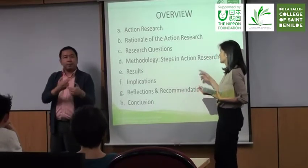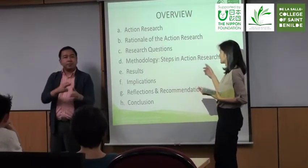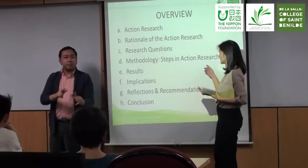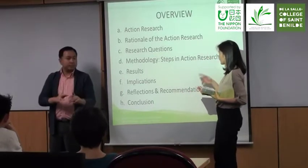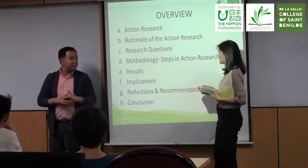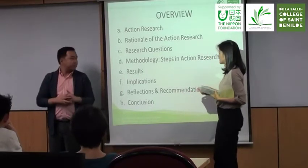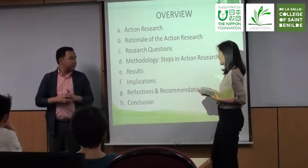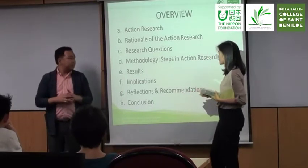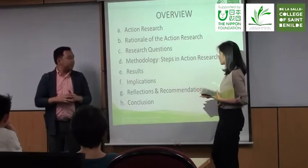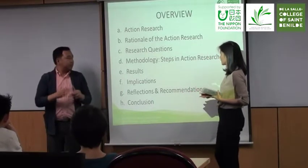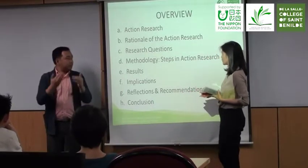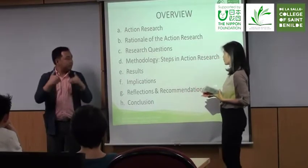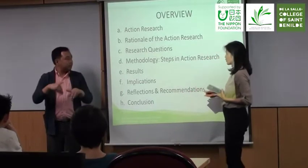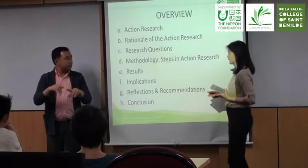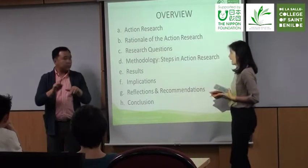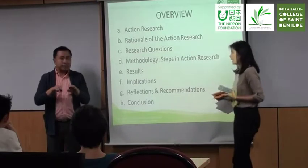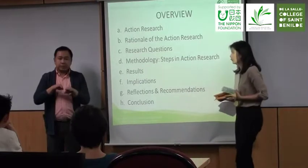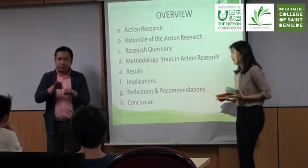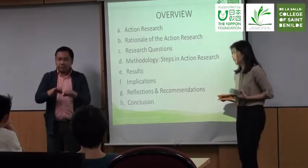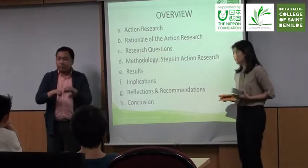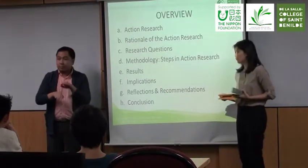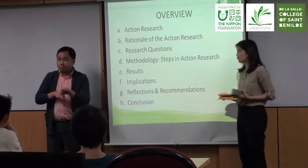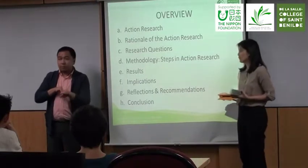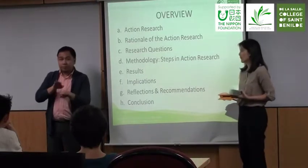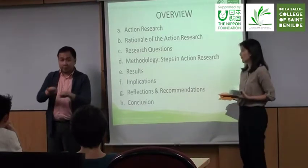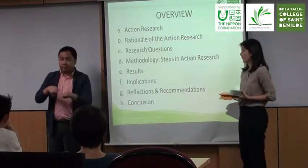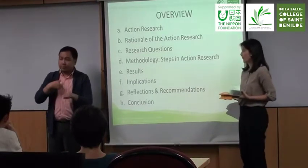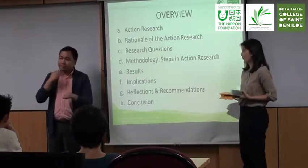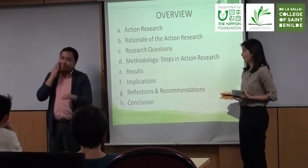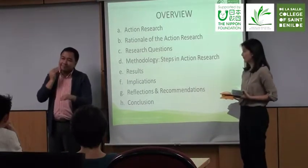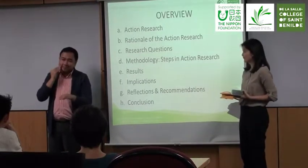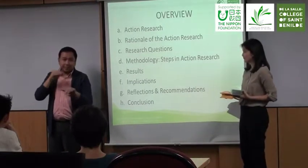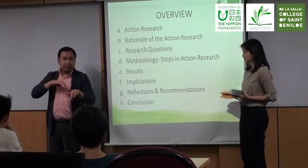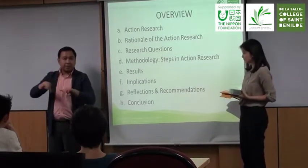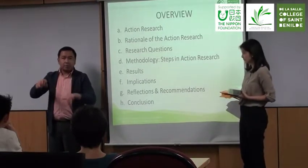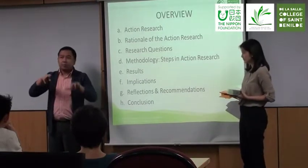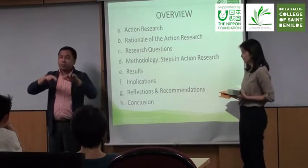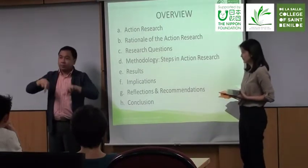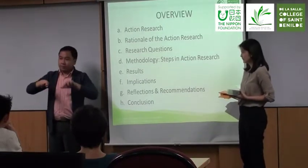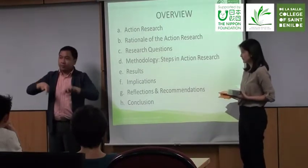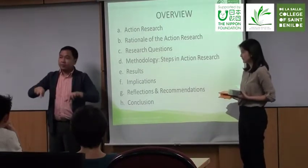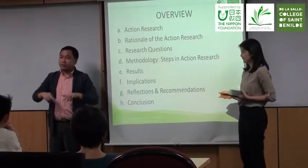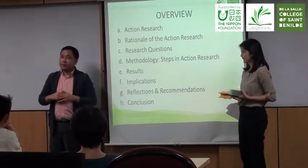What are the steps in action research that I went through?